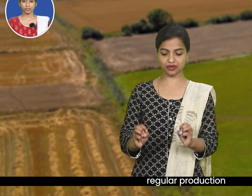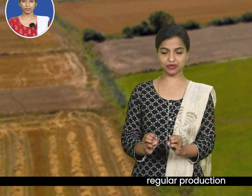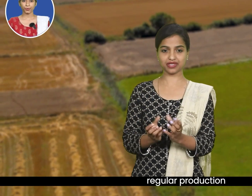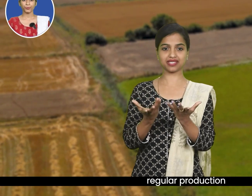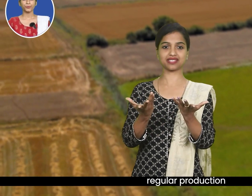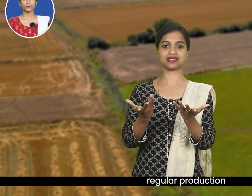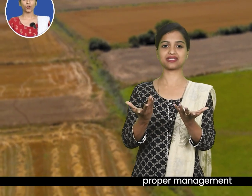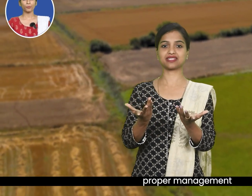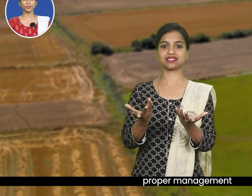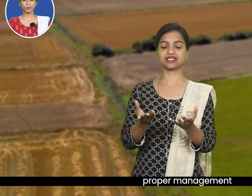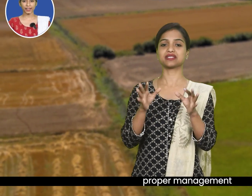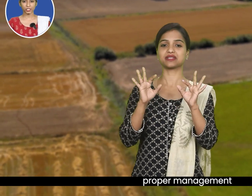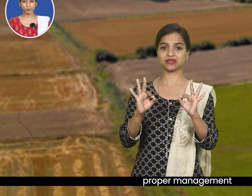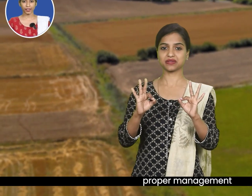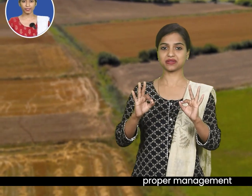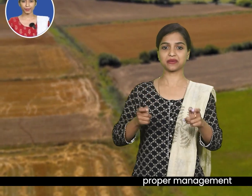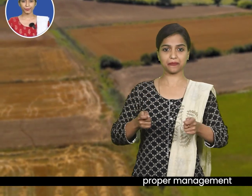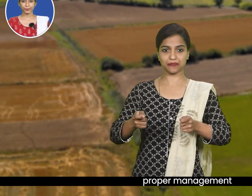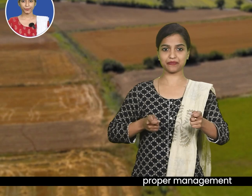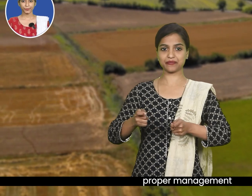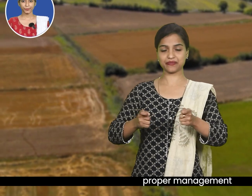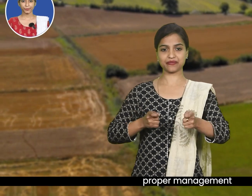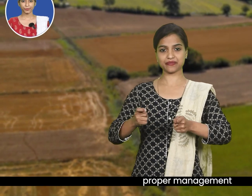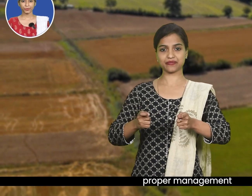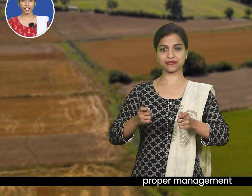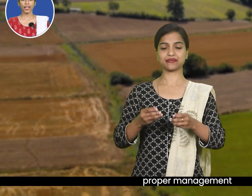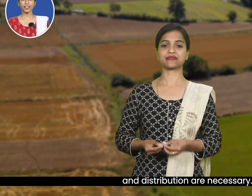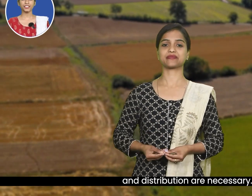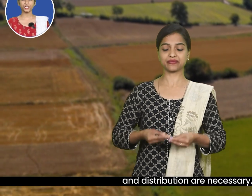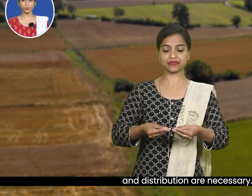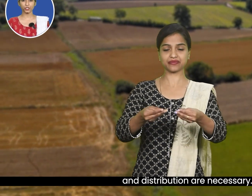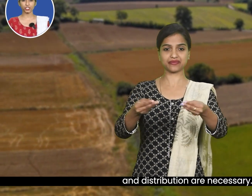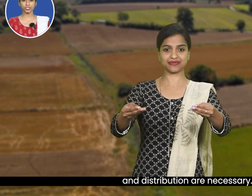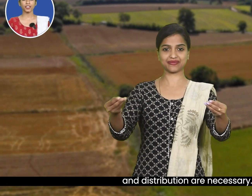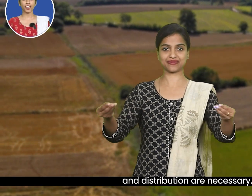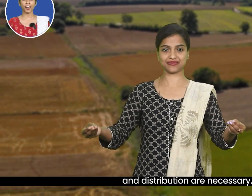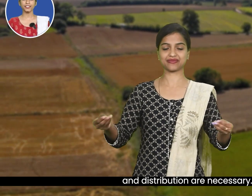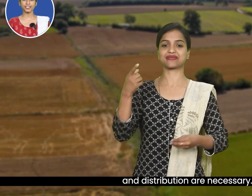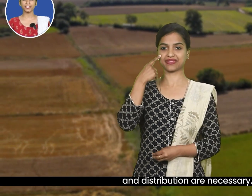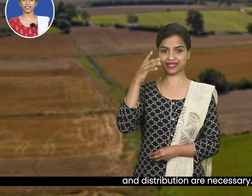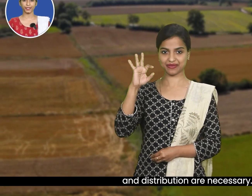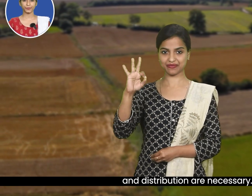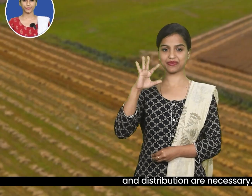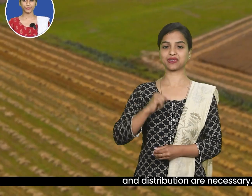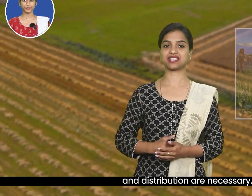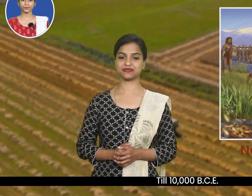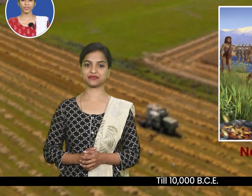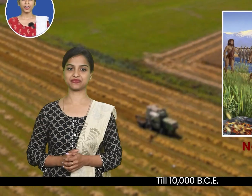production, proper management, and distribution are